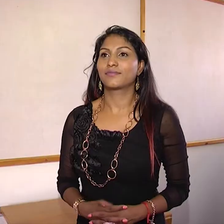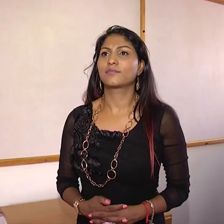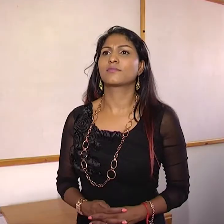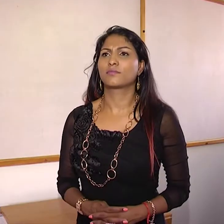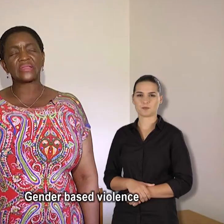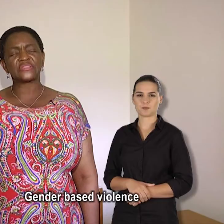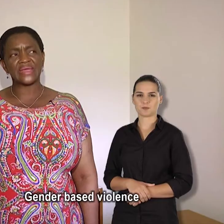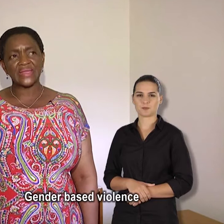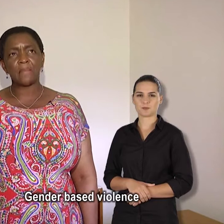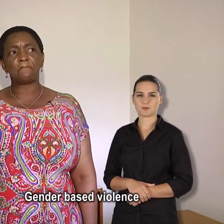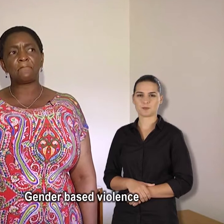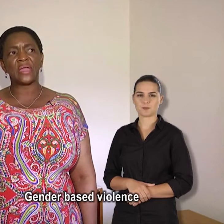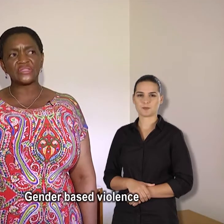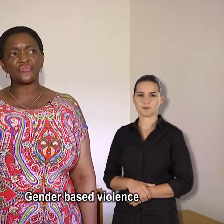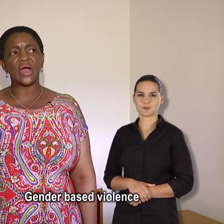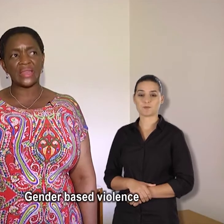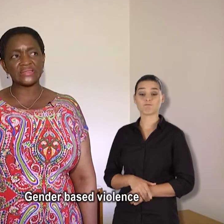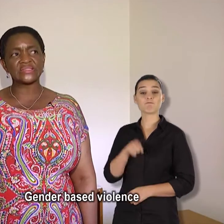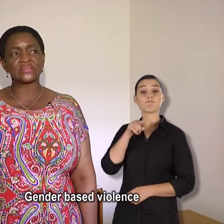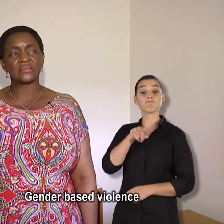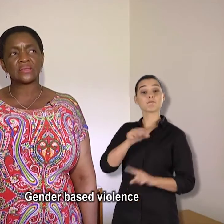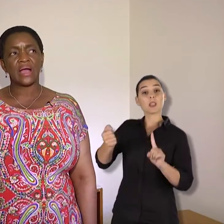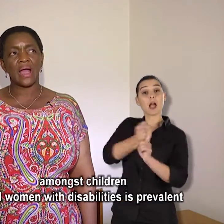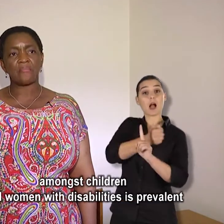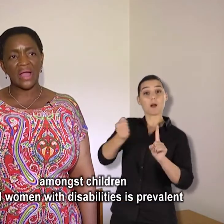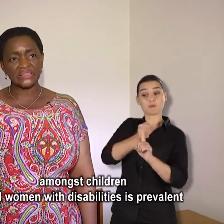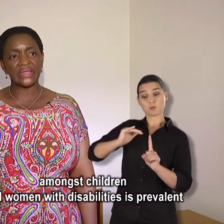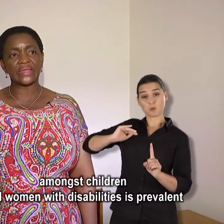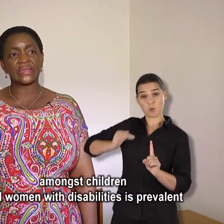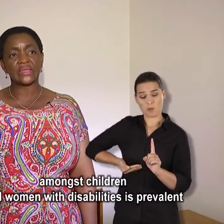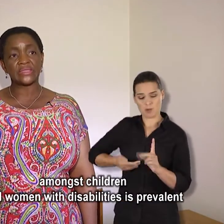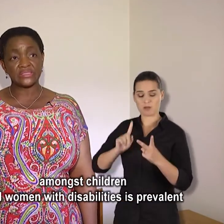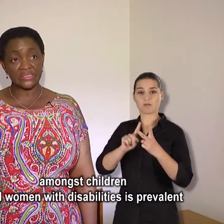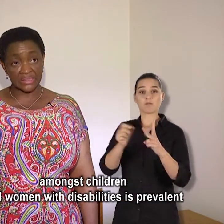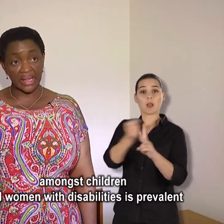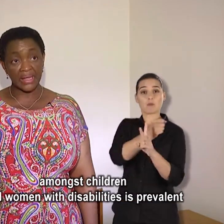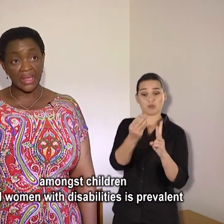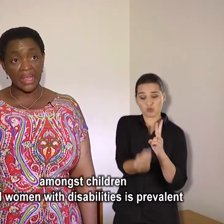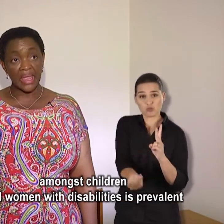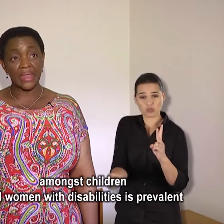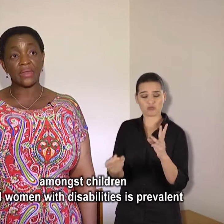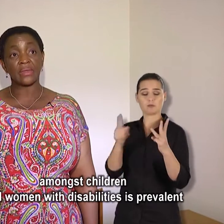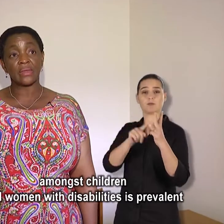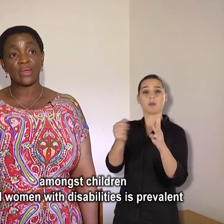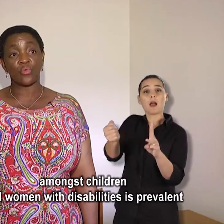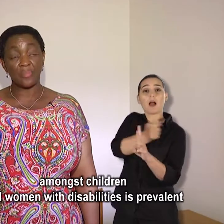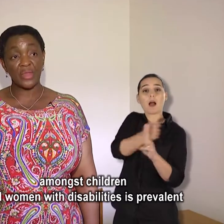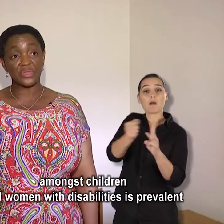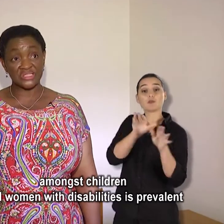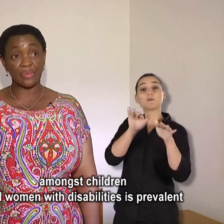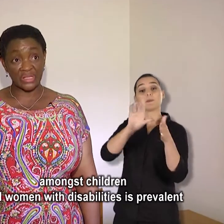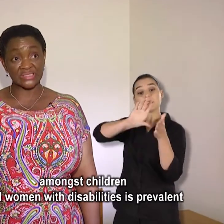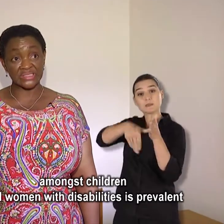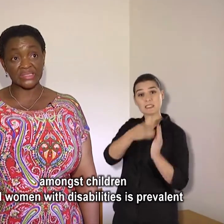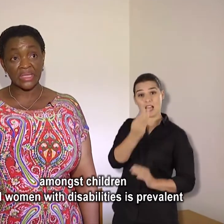children. And gender-based violence amongst children and